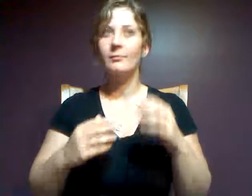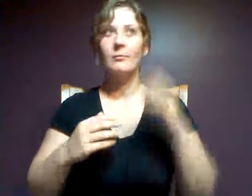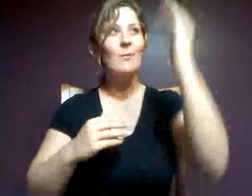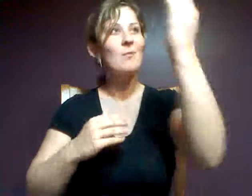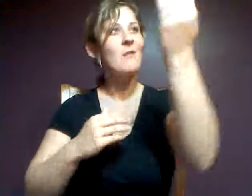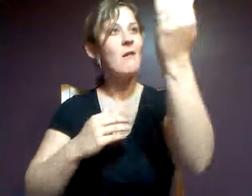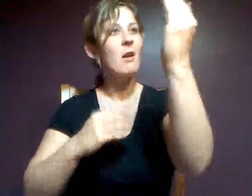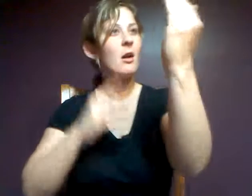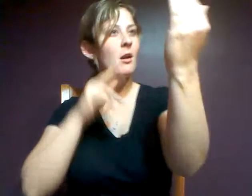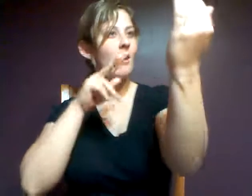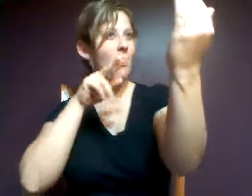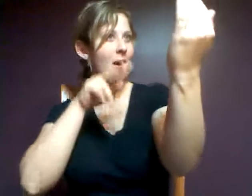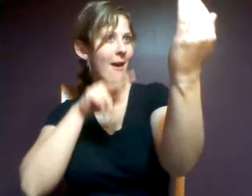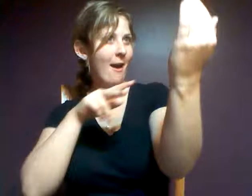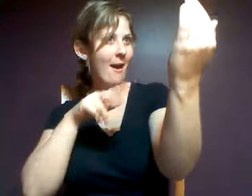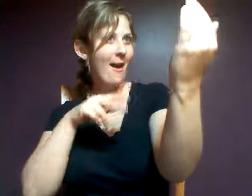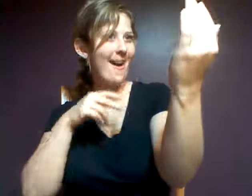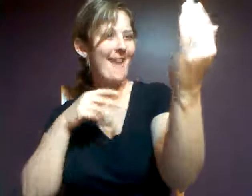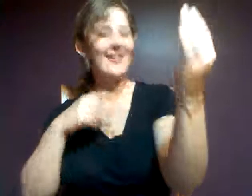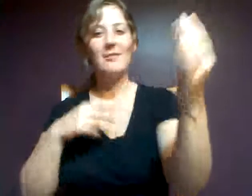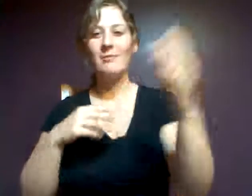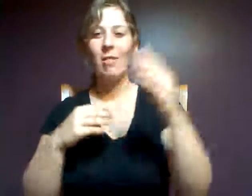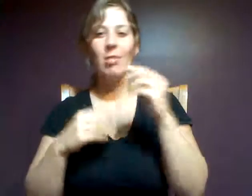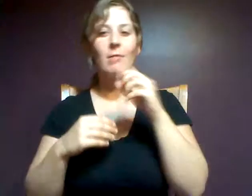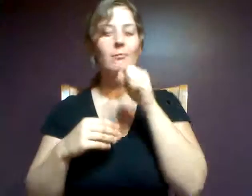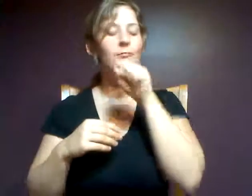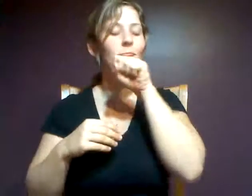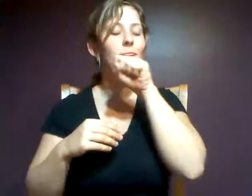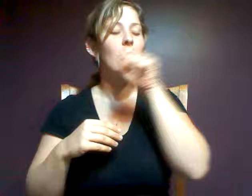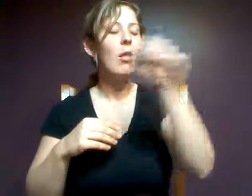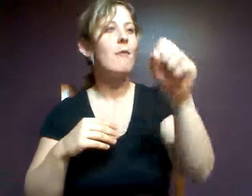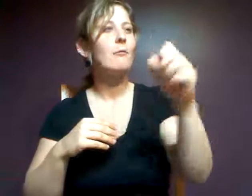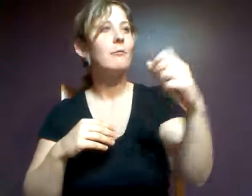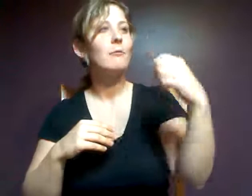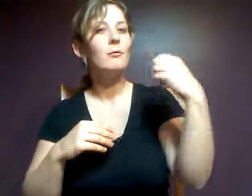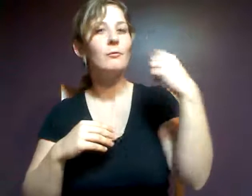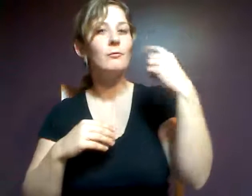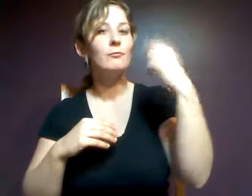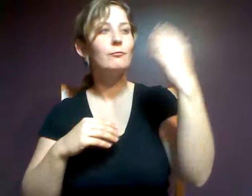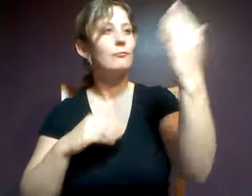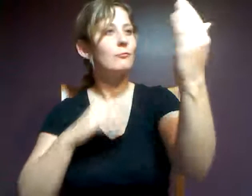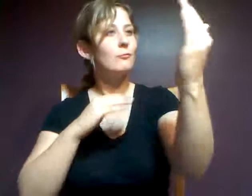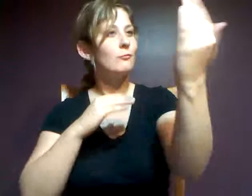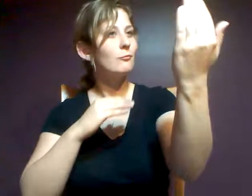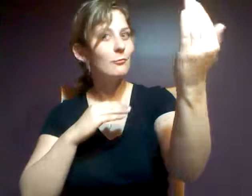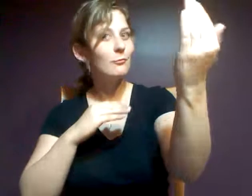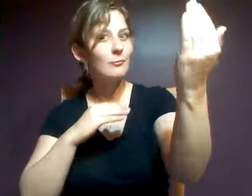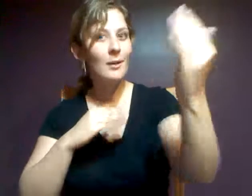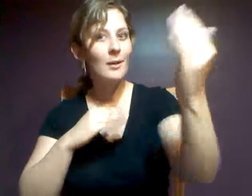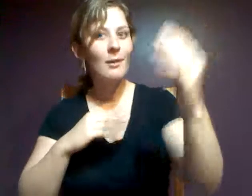giggles and squeals and gives herself these big, wet kisses. It is